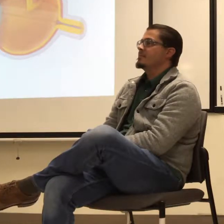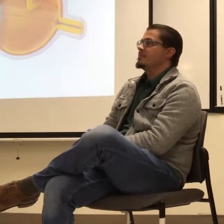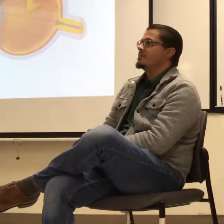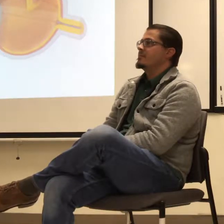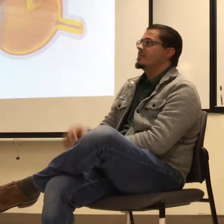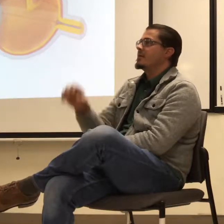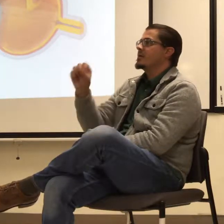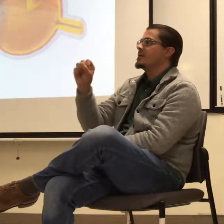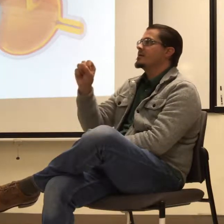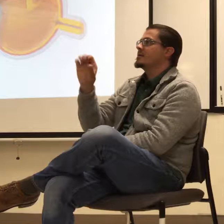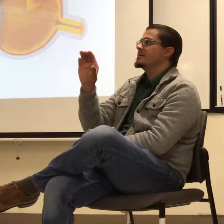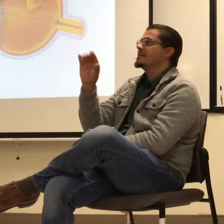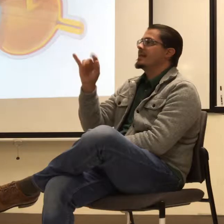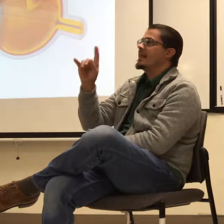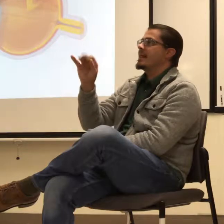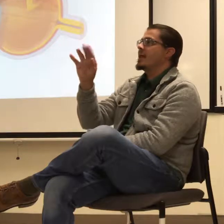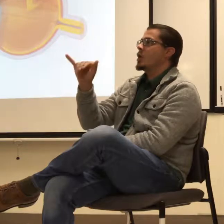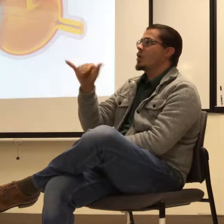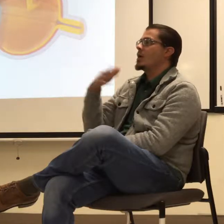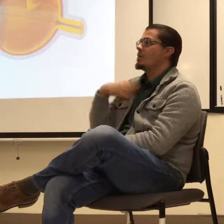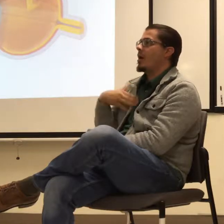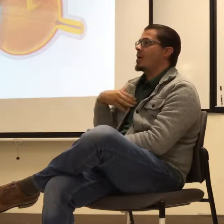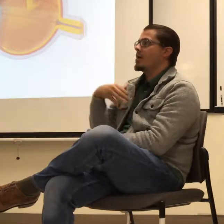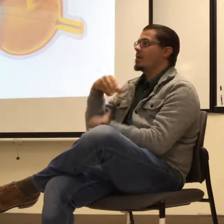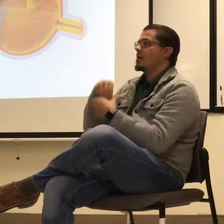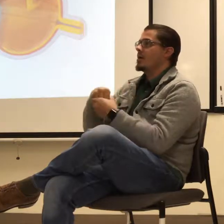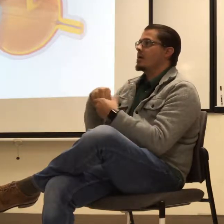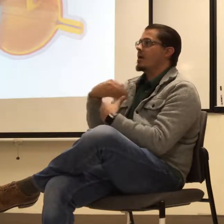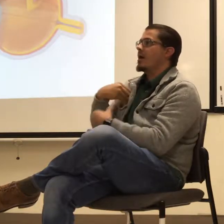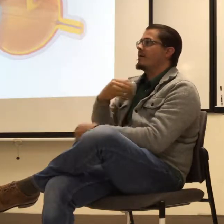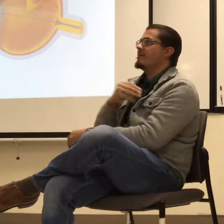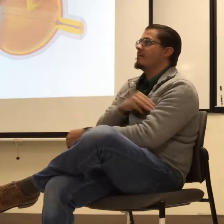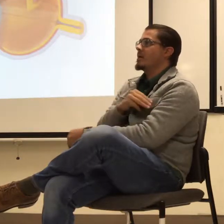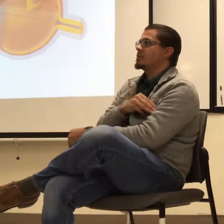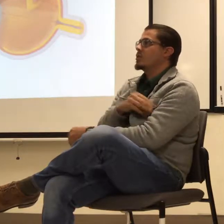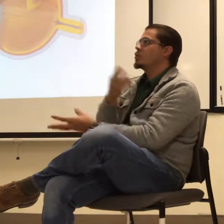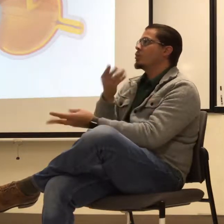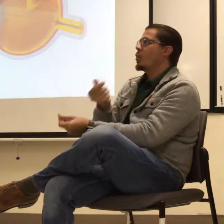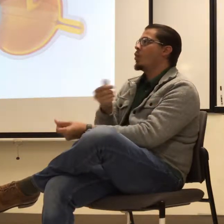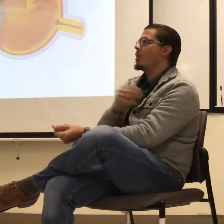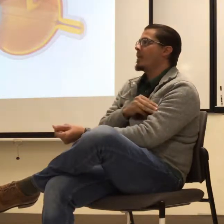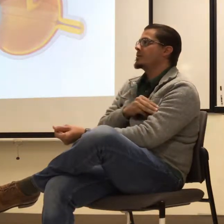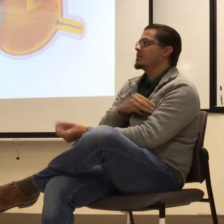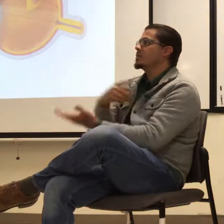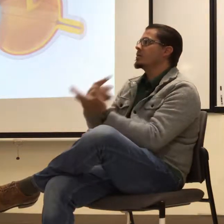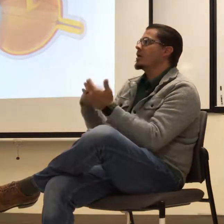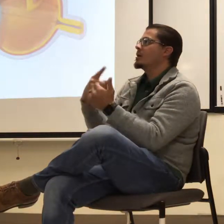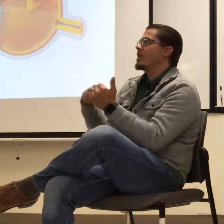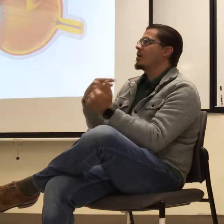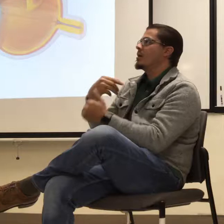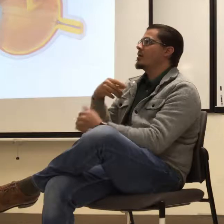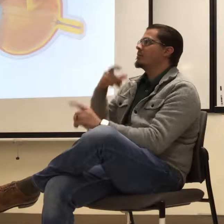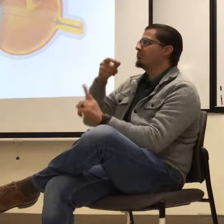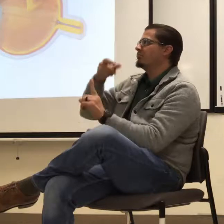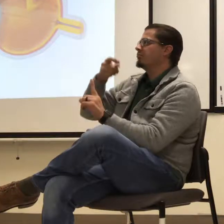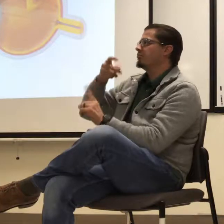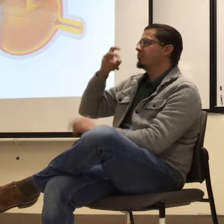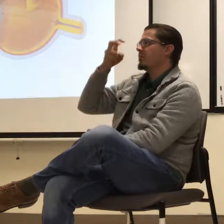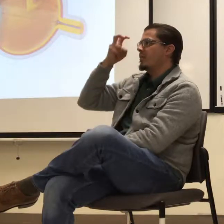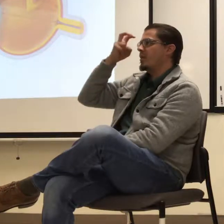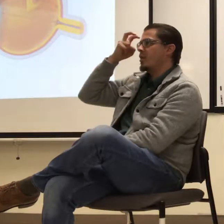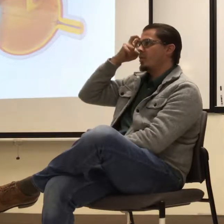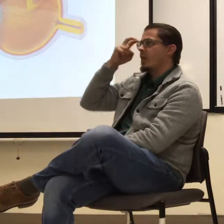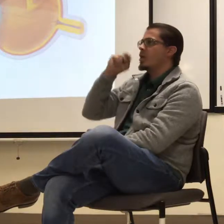The ciliary body contains muscle, smooth muscle, that we talked about, that's innervated by cranial nerve